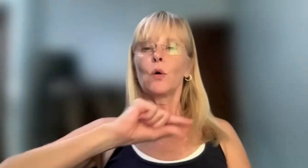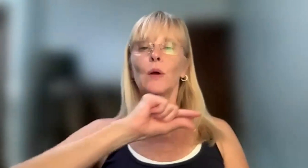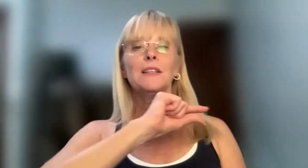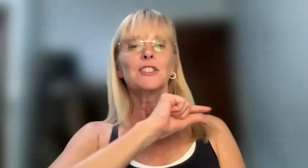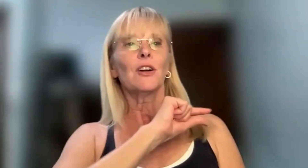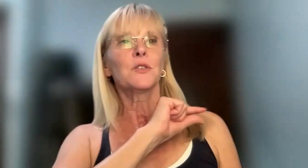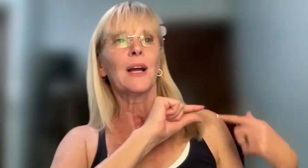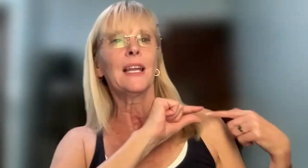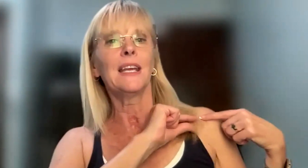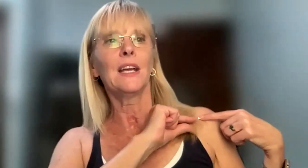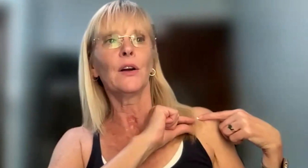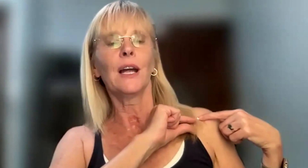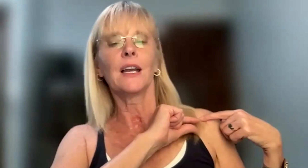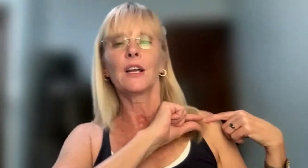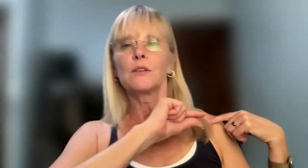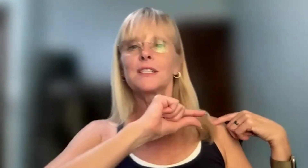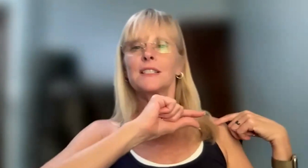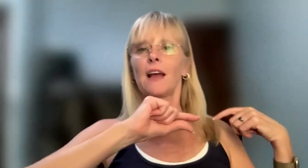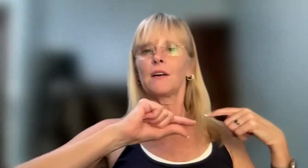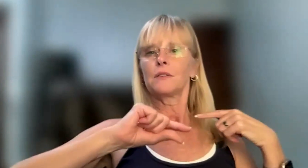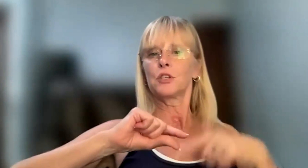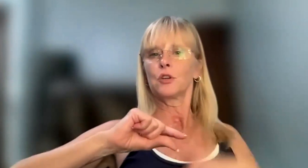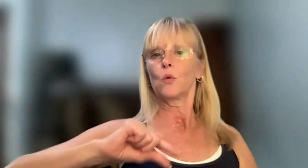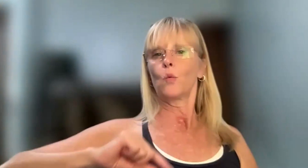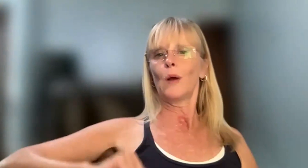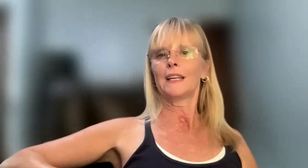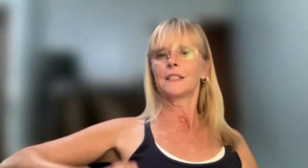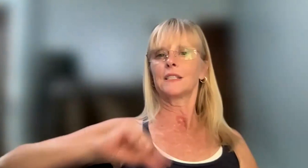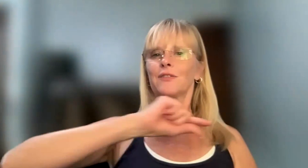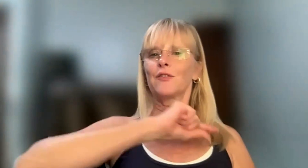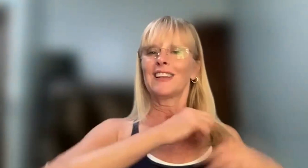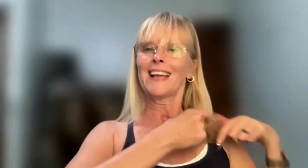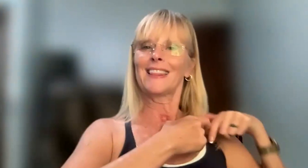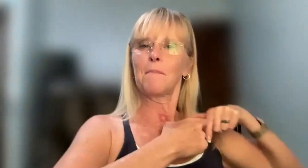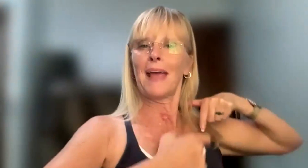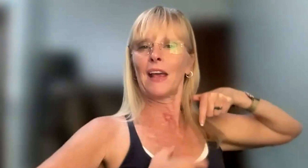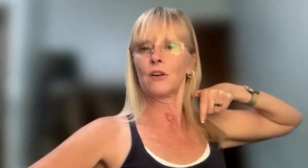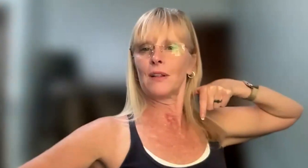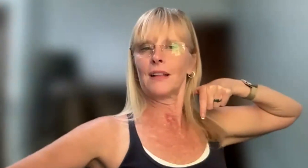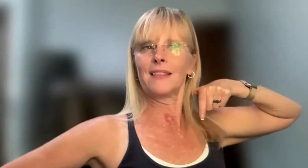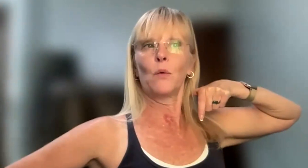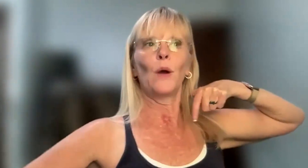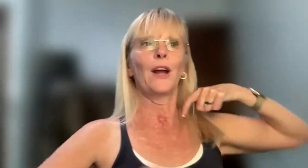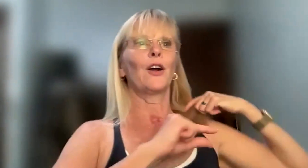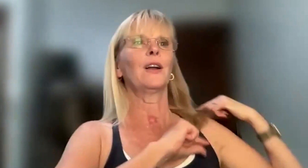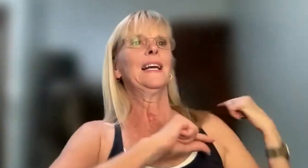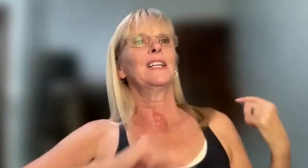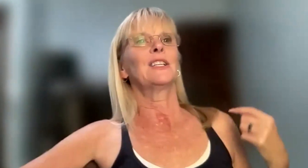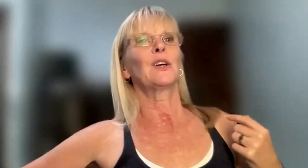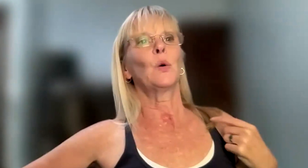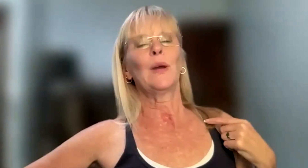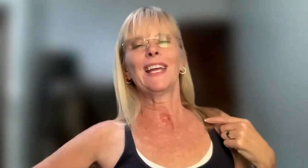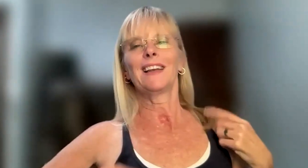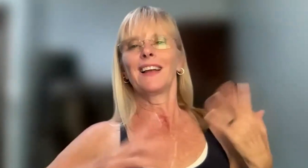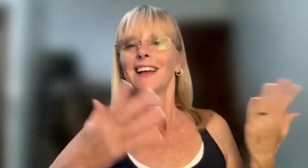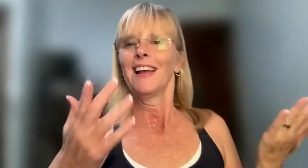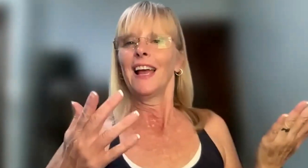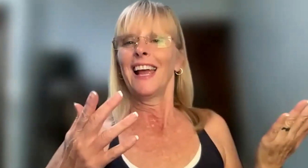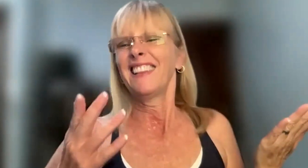queen starts right here and it goes down to your waist, like the banner that they wear, the queen. And you